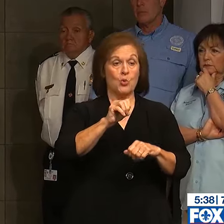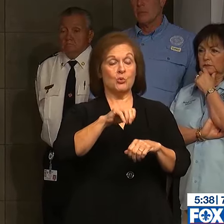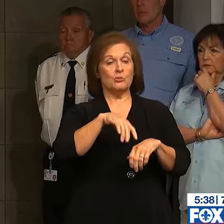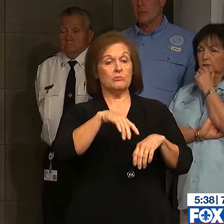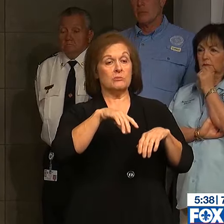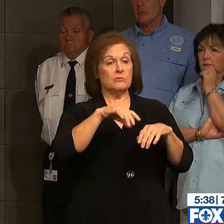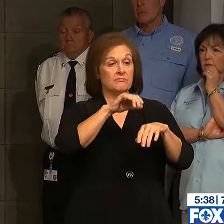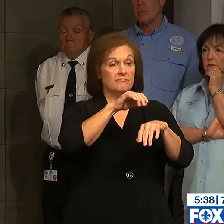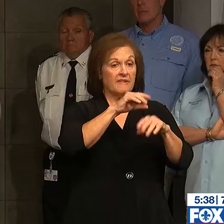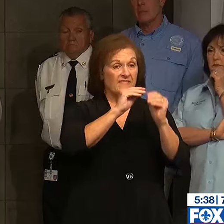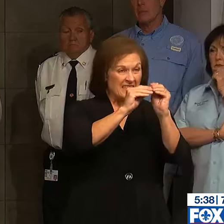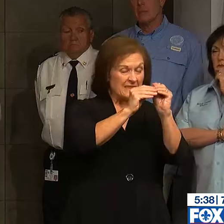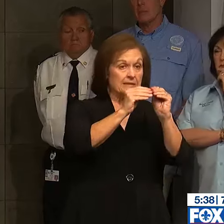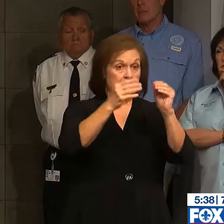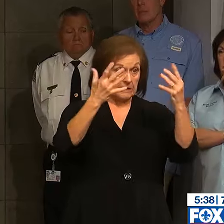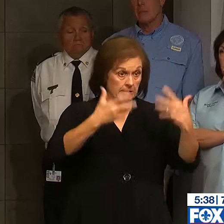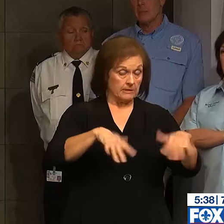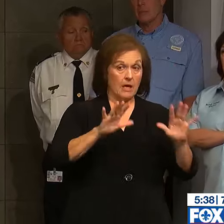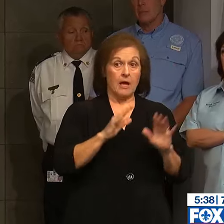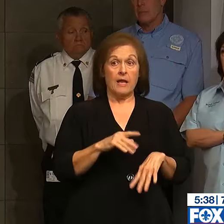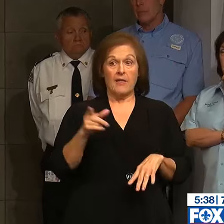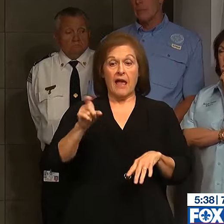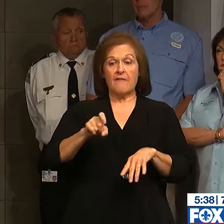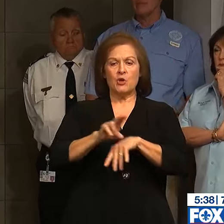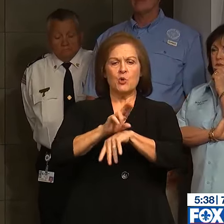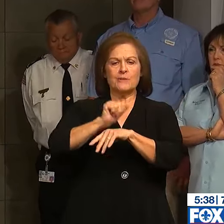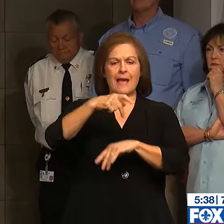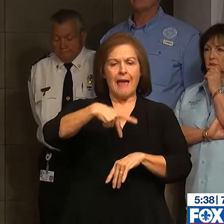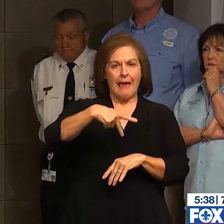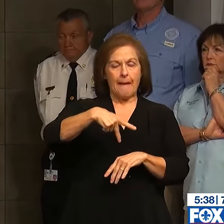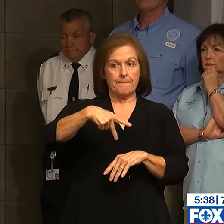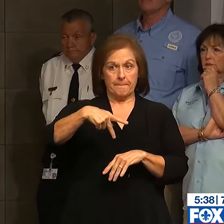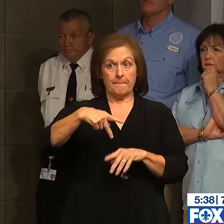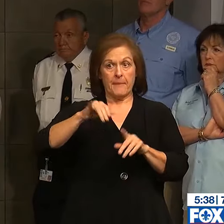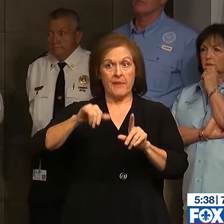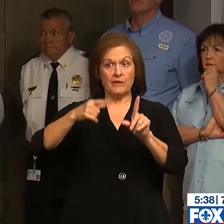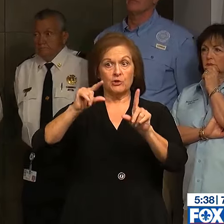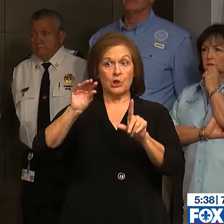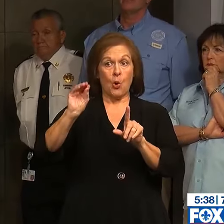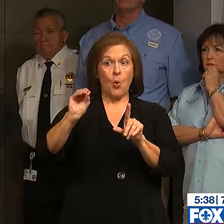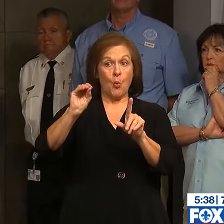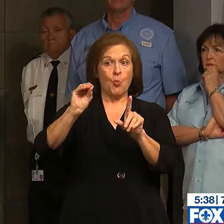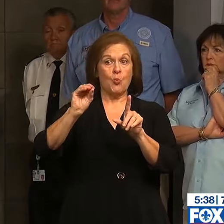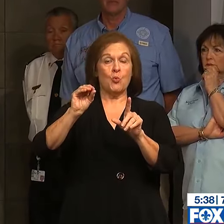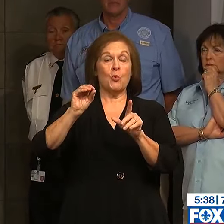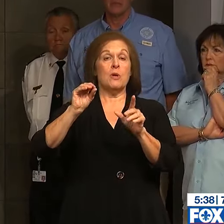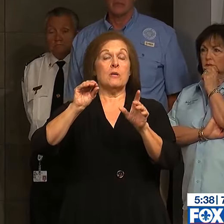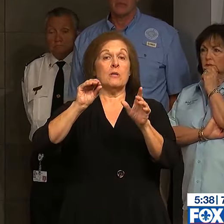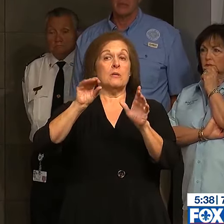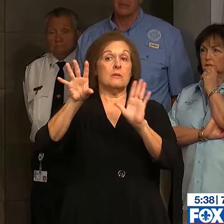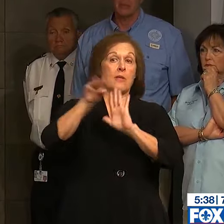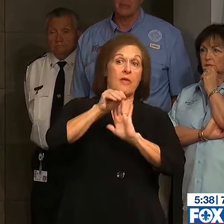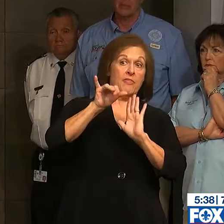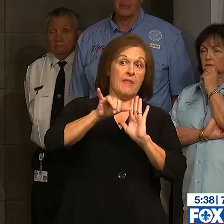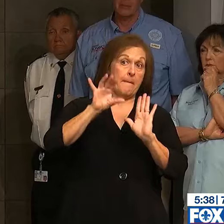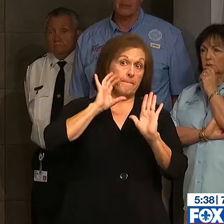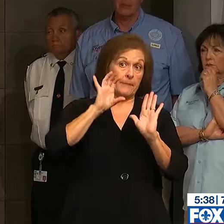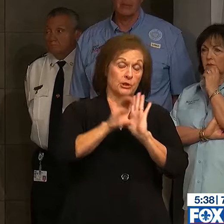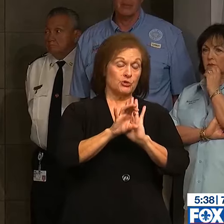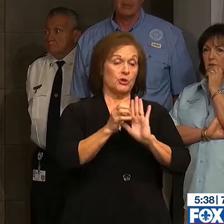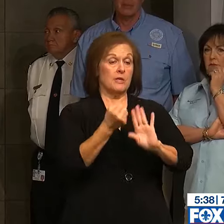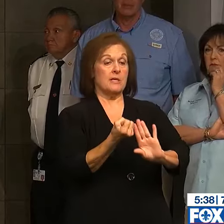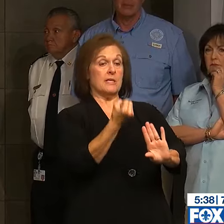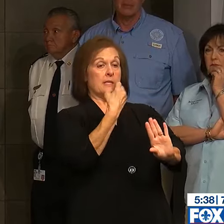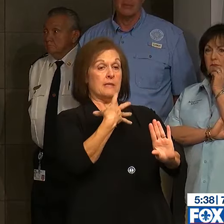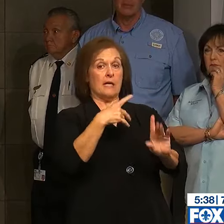those extra protections are done. There is an app that they use that geolocates that photograph to us, and we can